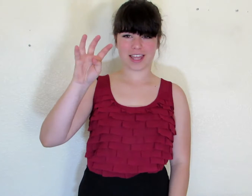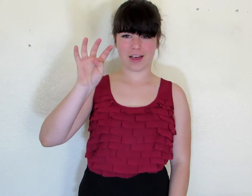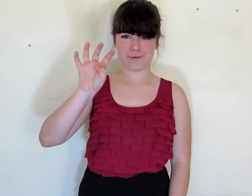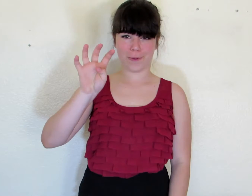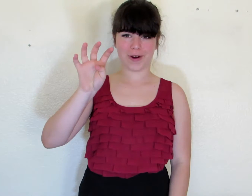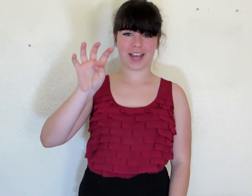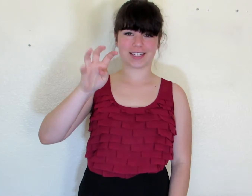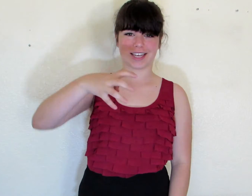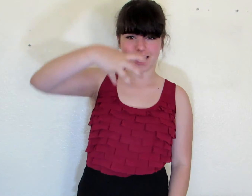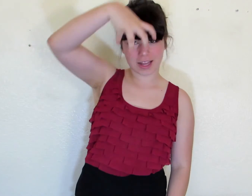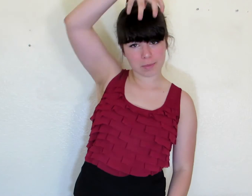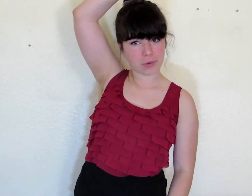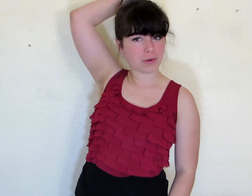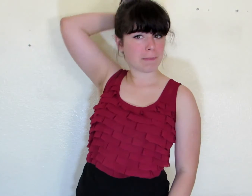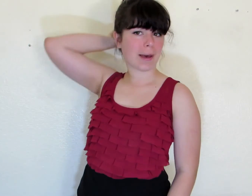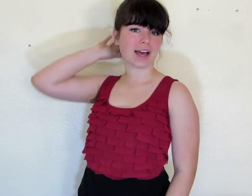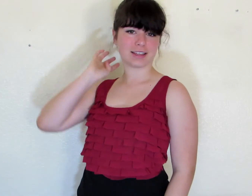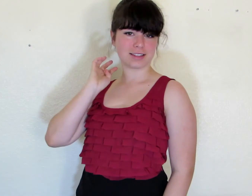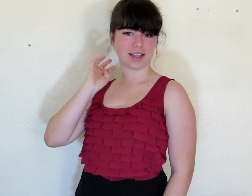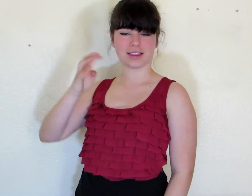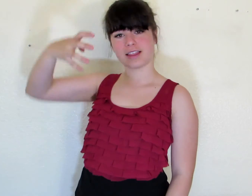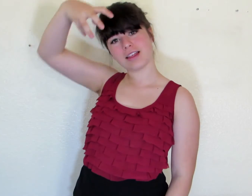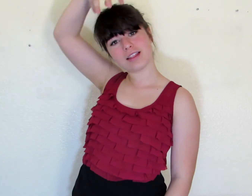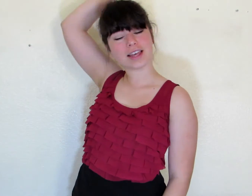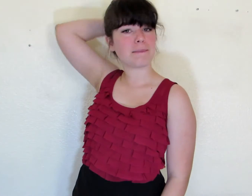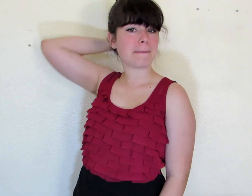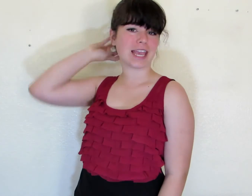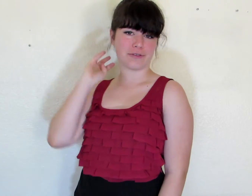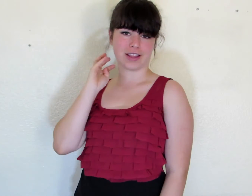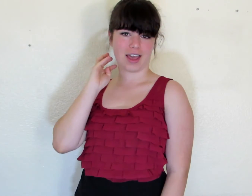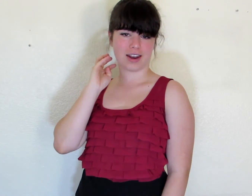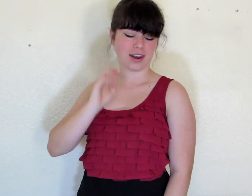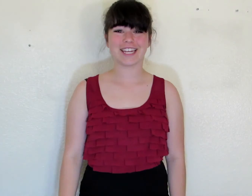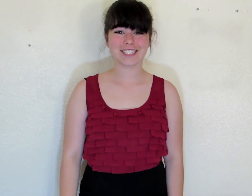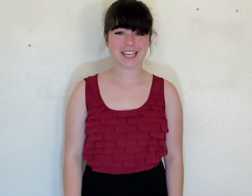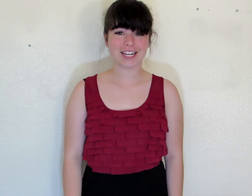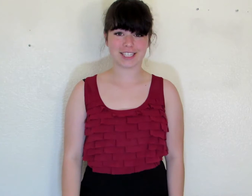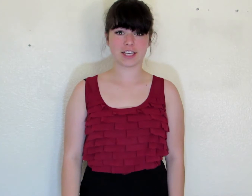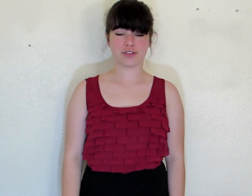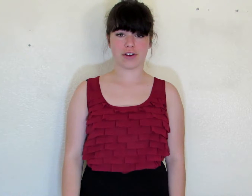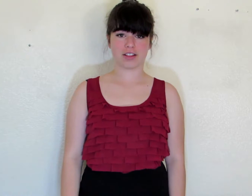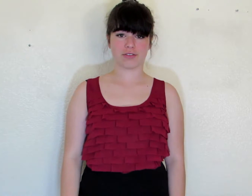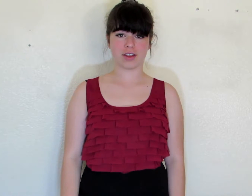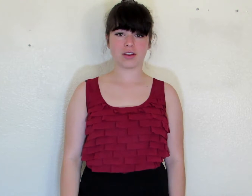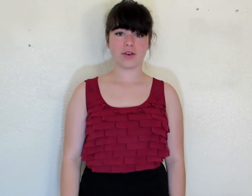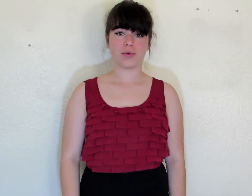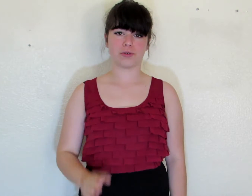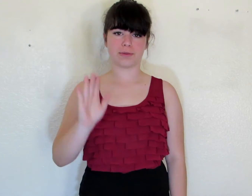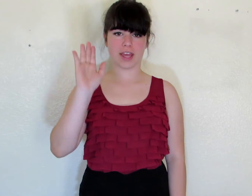that 4 hand again and move it back like the mane of a lion. The next sign is the sign for elephant. We'll be taking